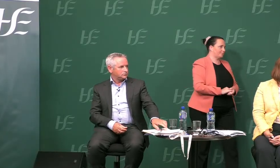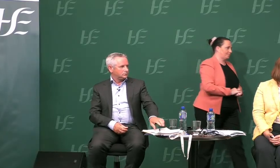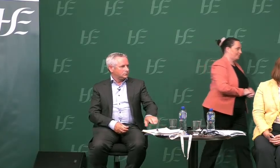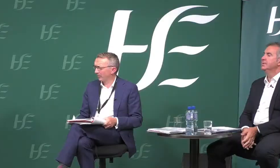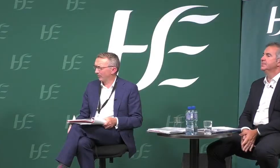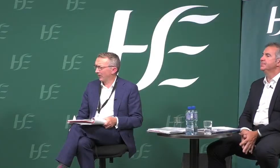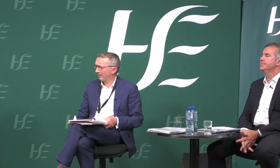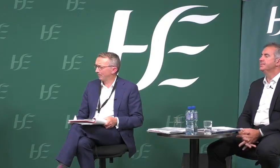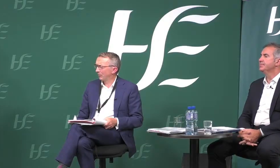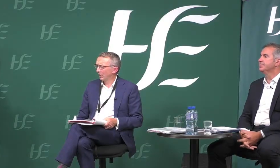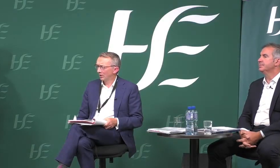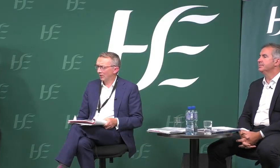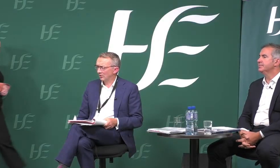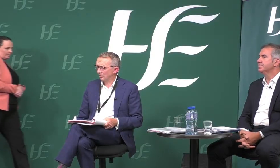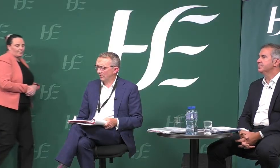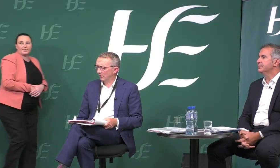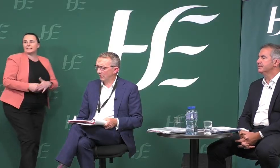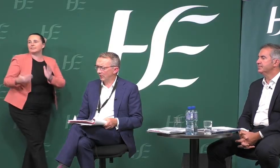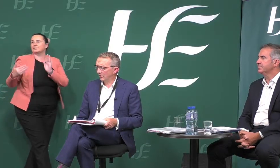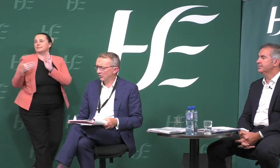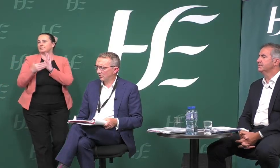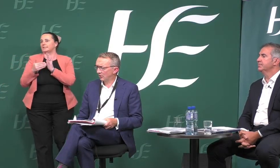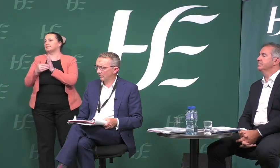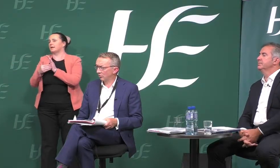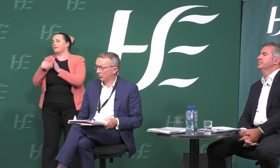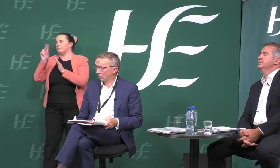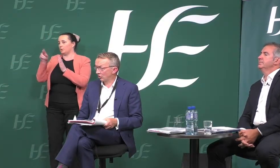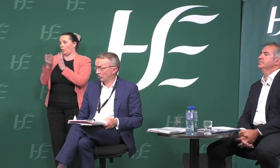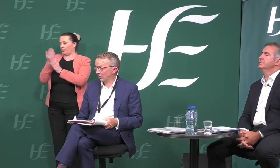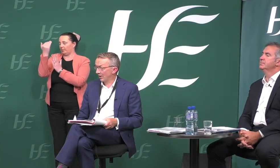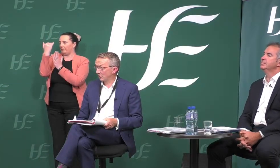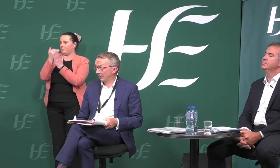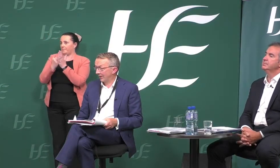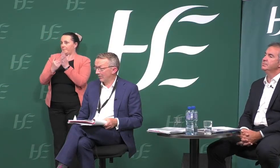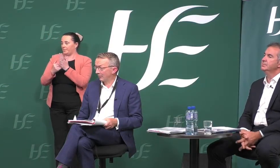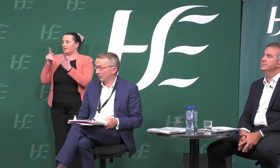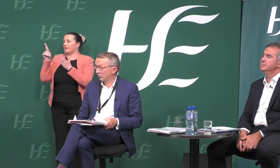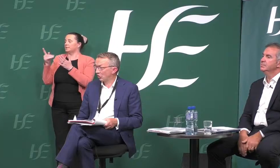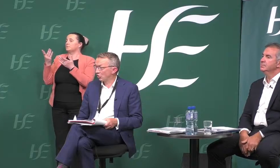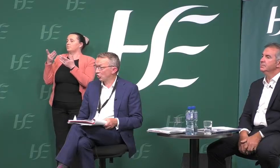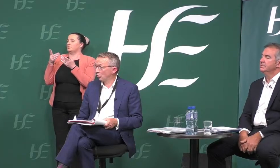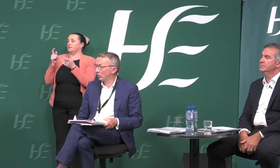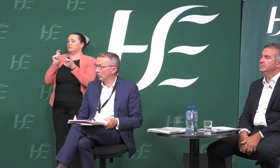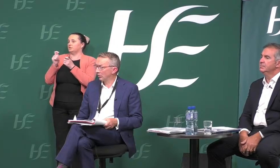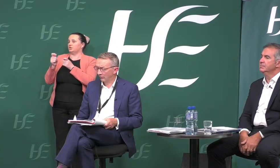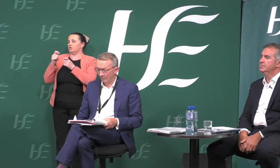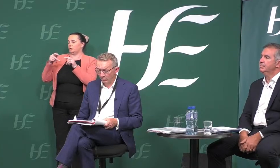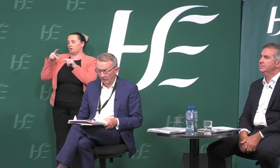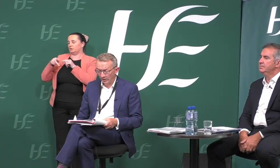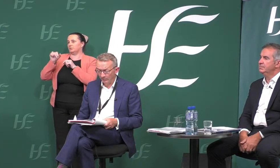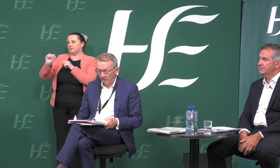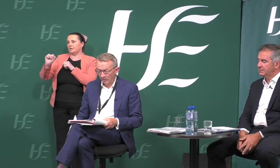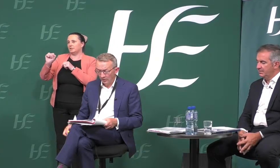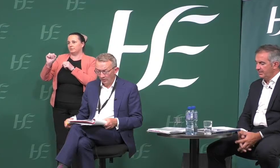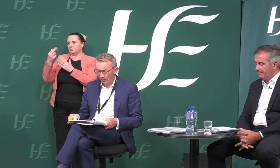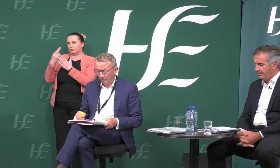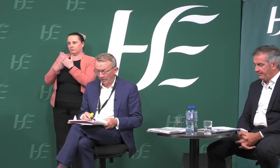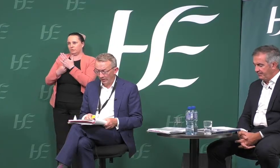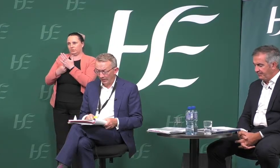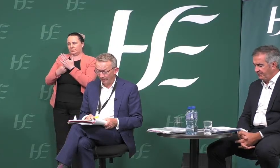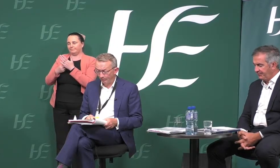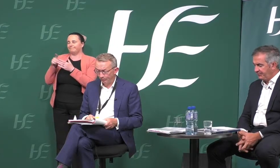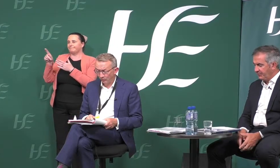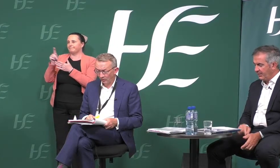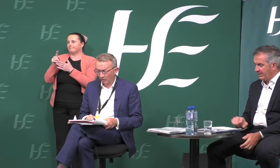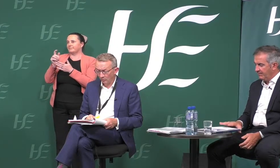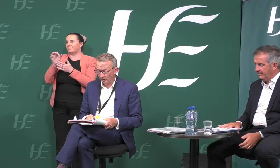I might go through the, as we eased restrictions as we came out of that surge 2 in February. In